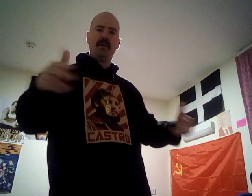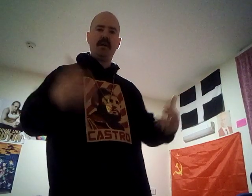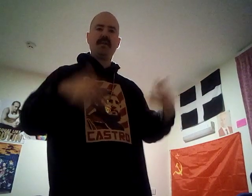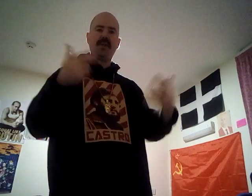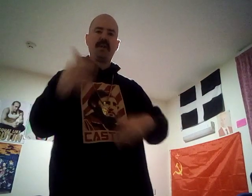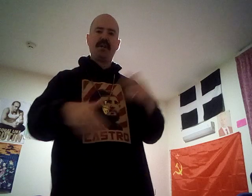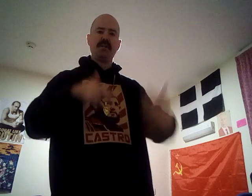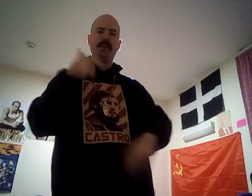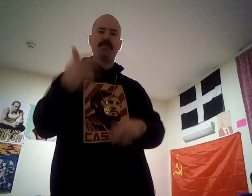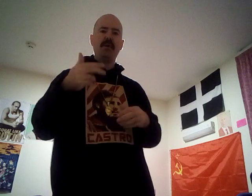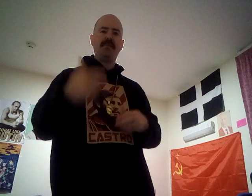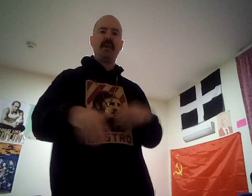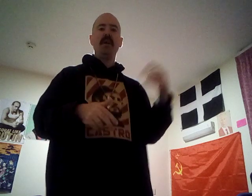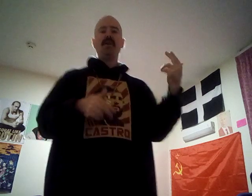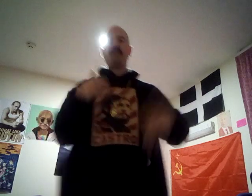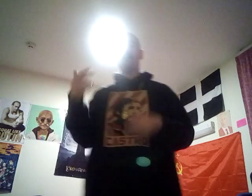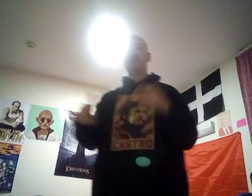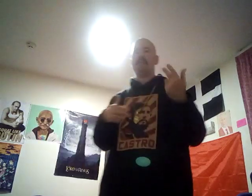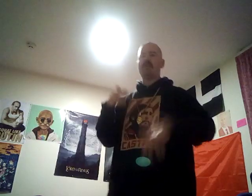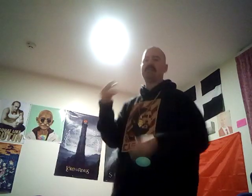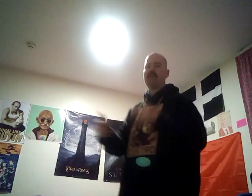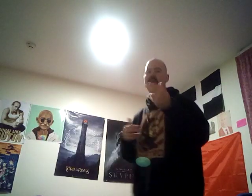City Hunter is Jackie Chan's best movie.